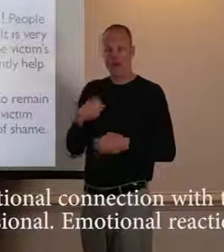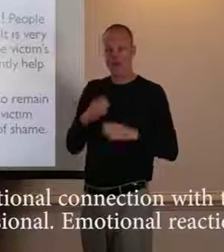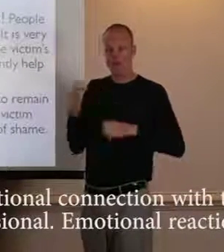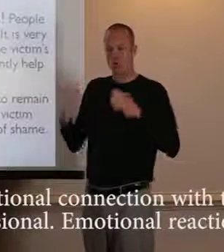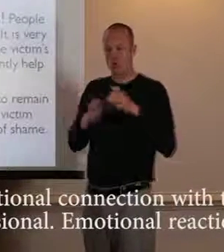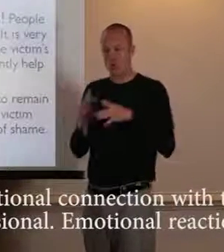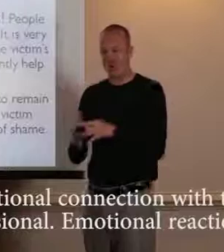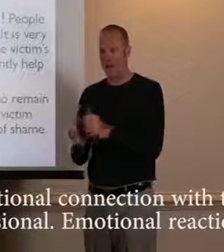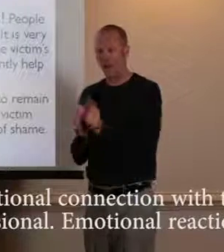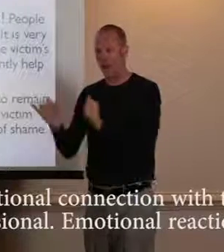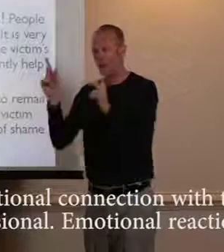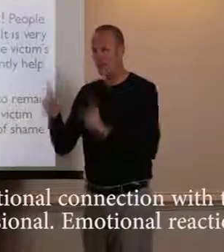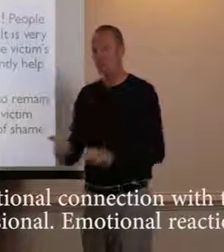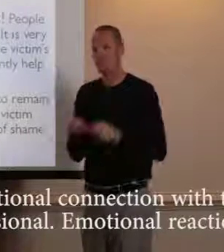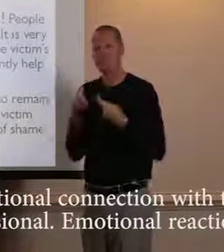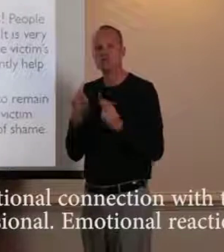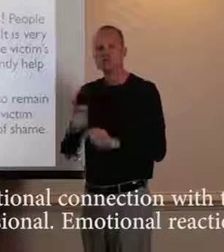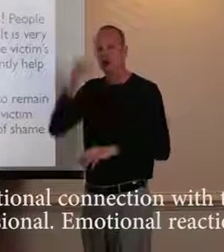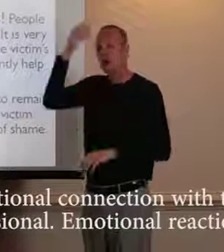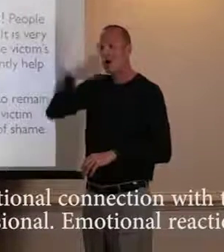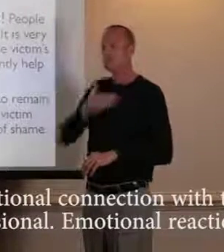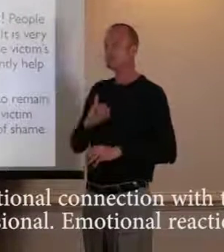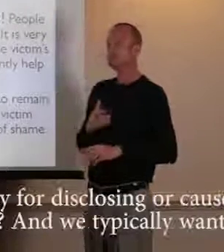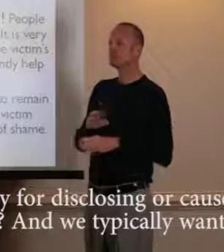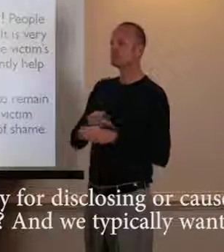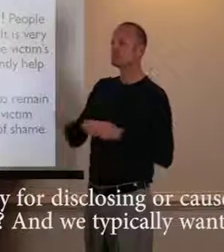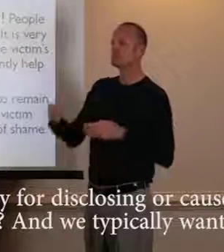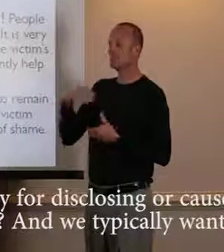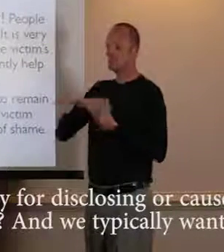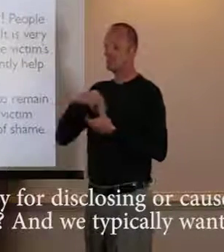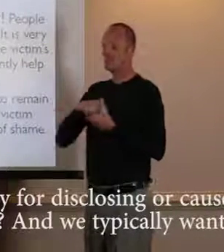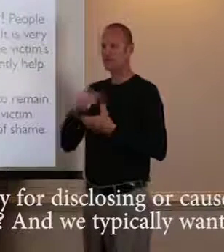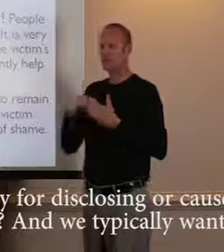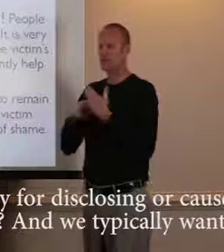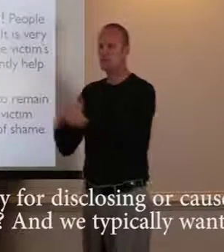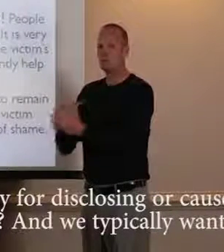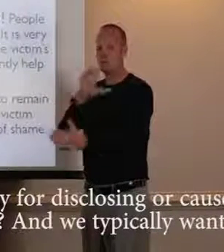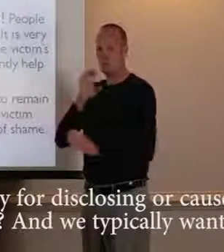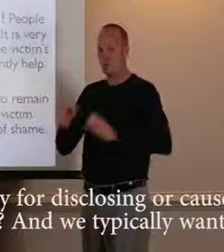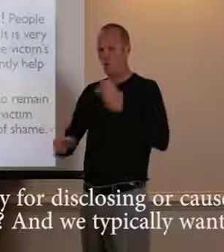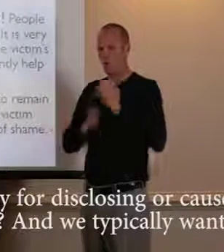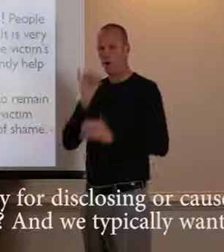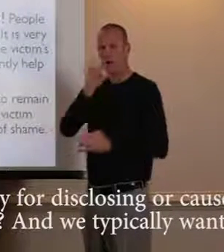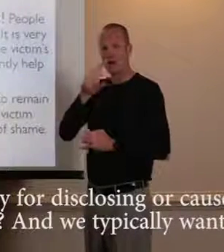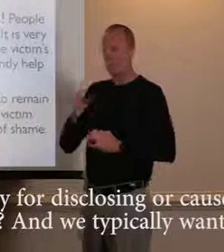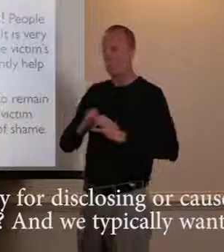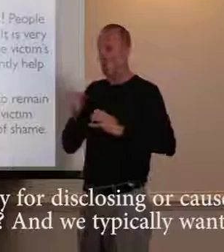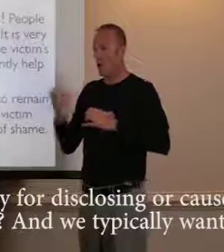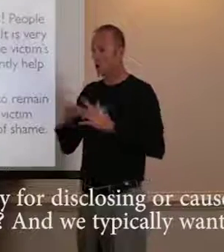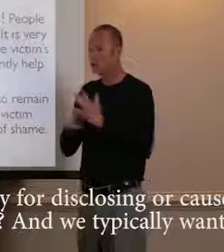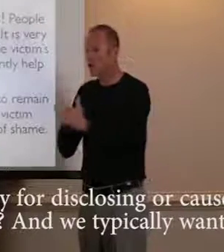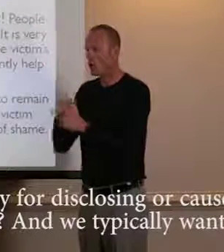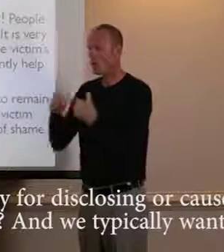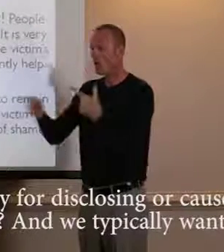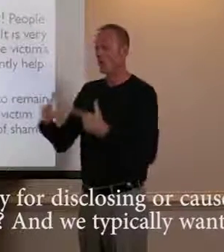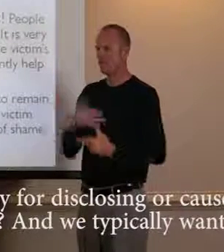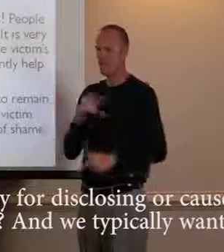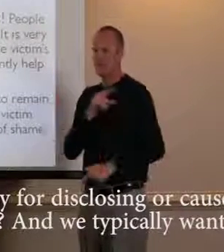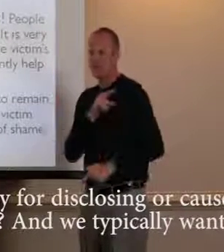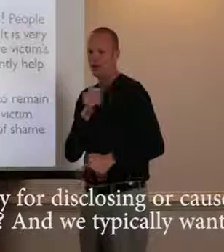Try to remain professional. Emotional reactions can make the victim feel guilty for disclosing or cause more feelings of shame, right?